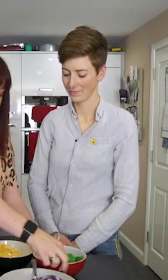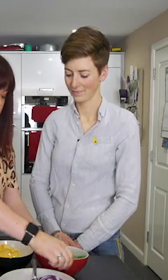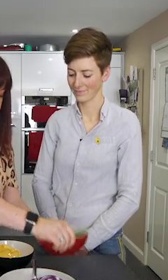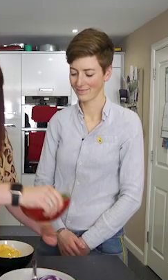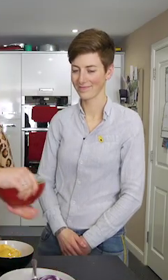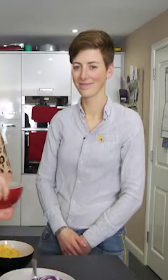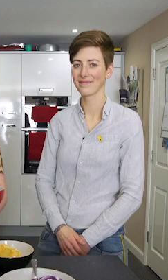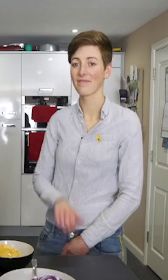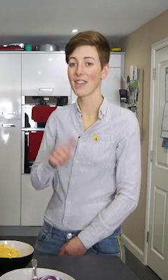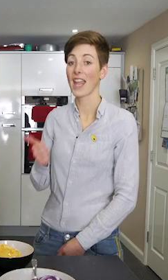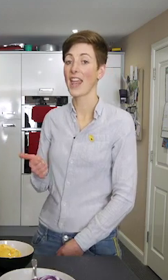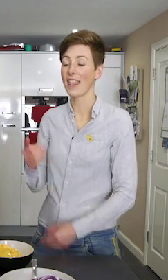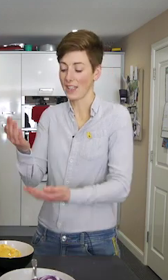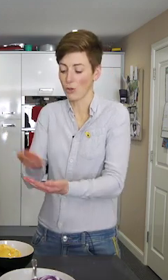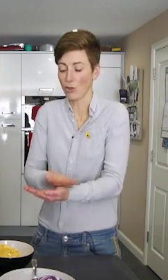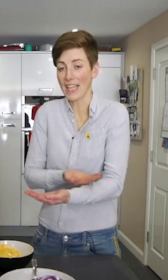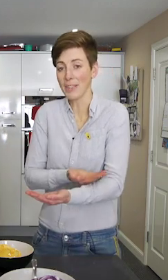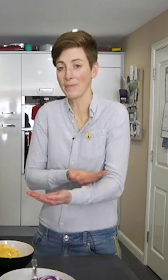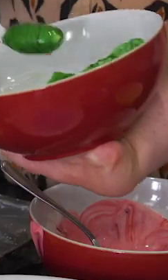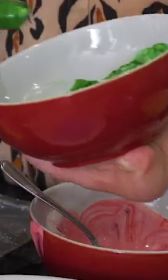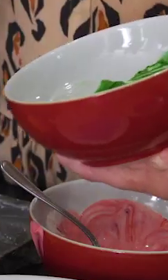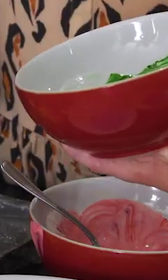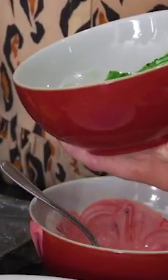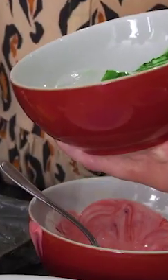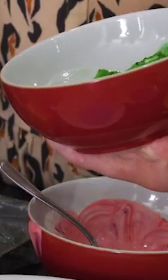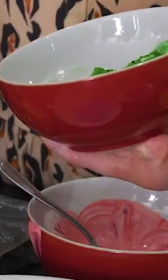then green, then green,